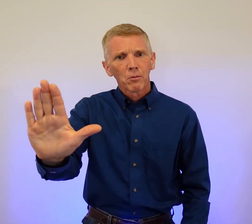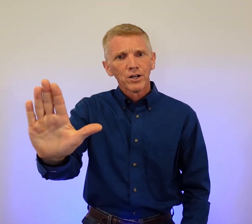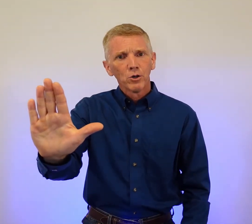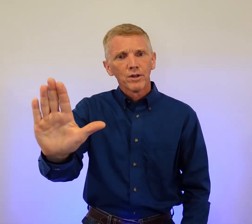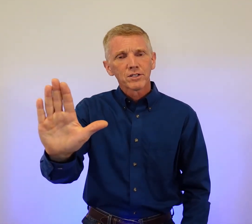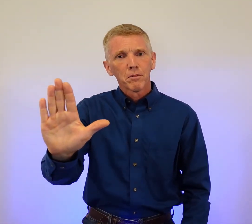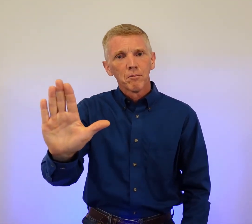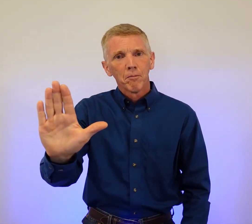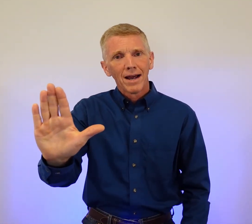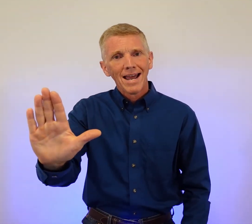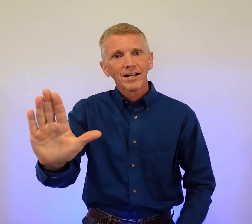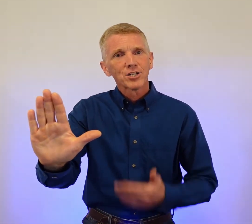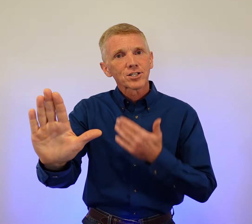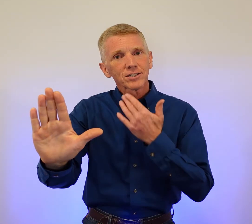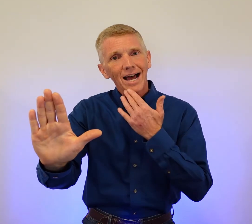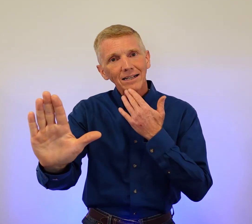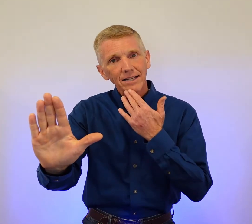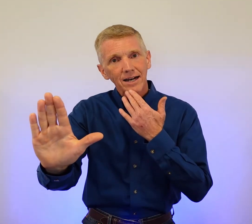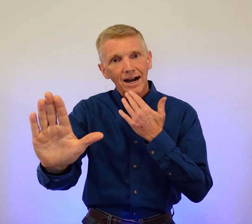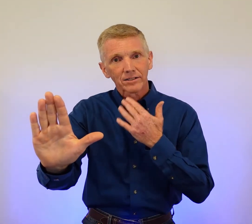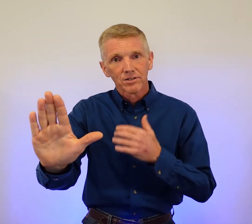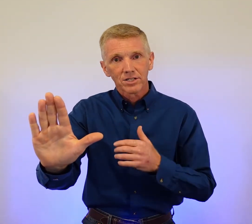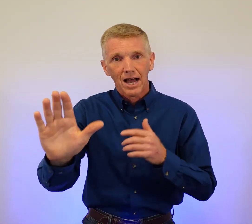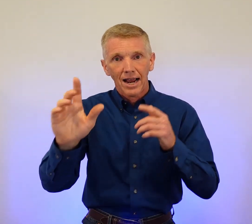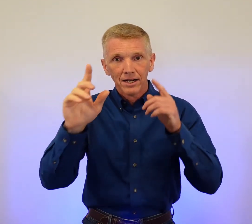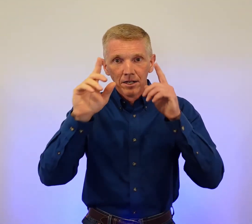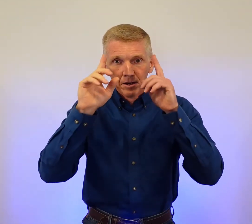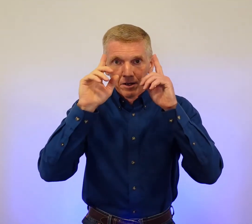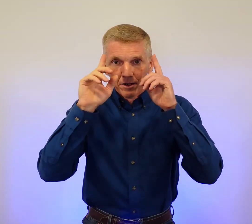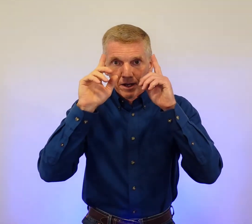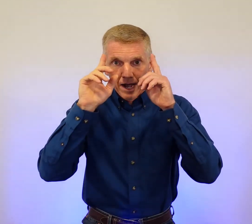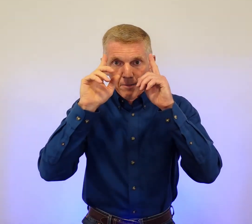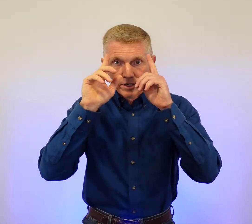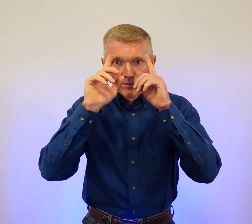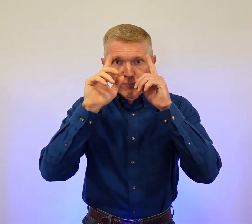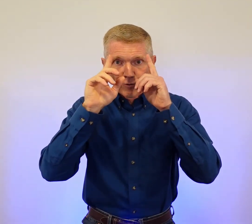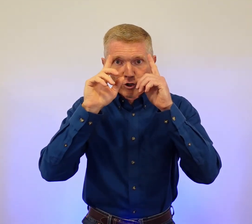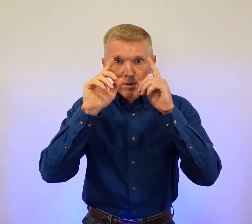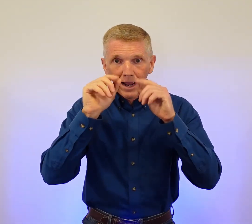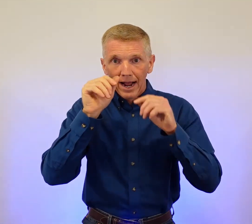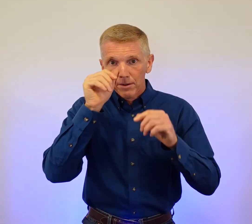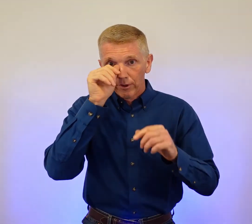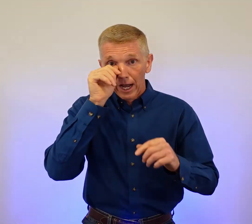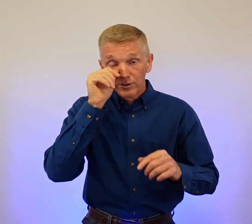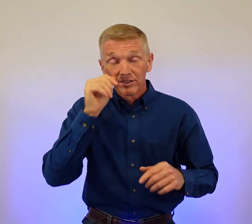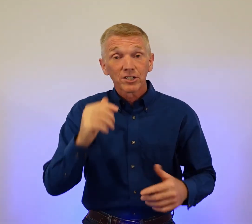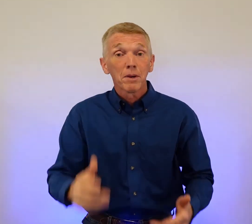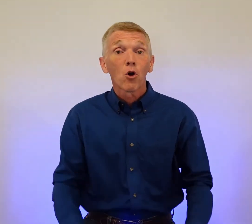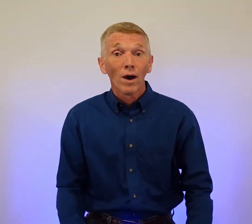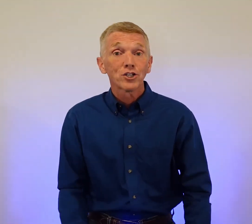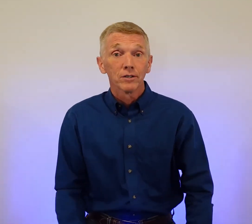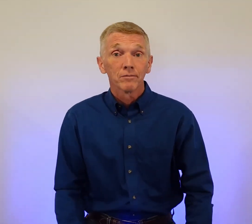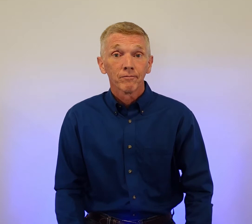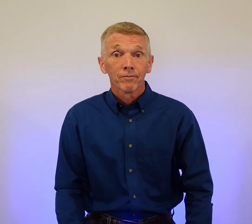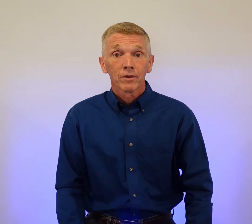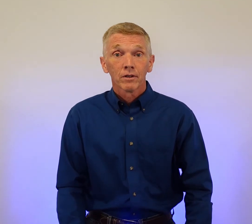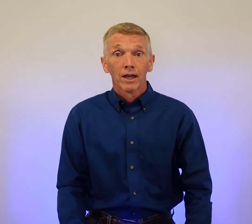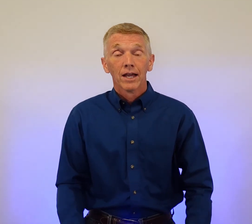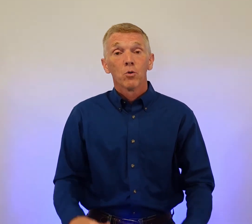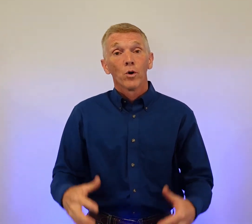doing this. My head is slightly cocked to the side. I'm going to furrow my eyebrows because it's going to be a question, okay? When you